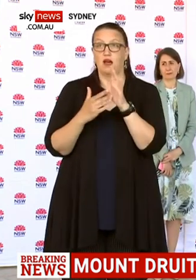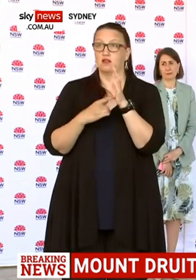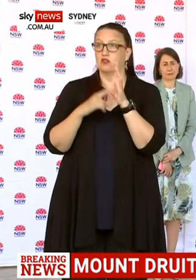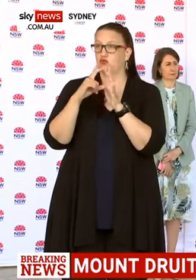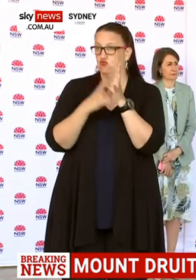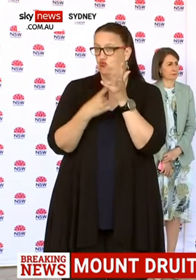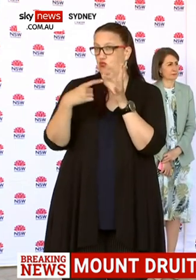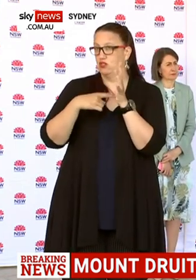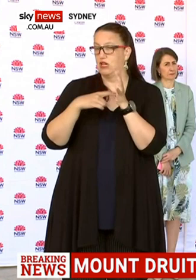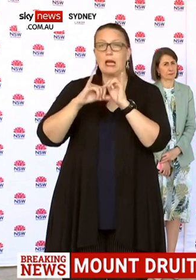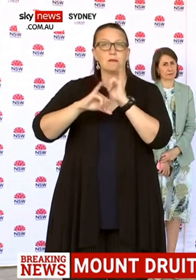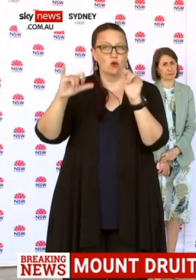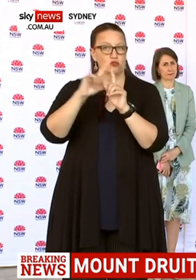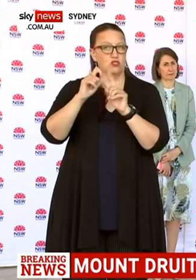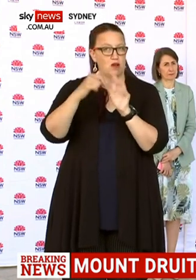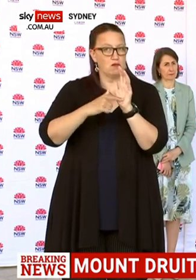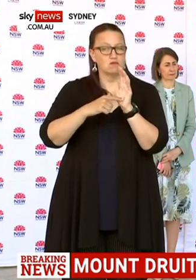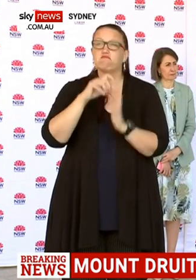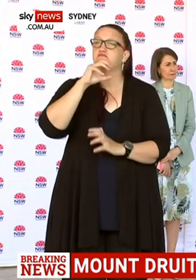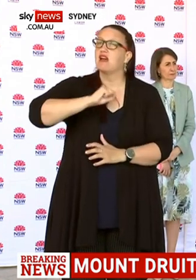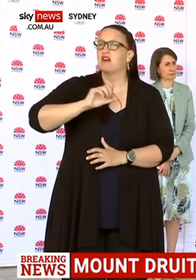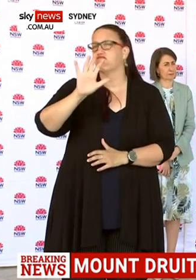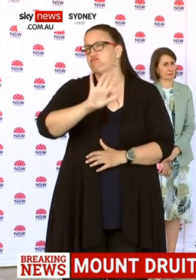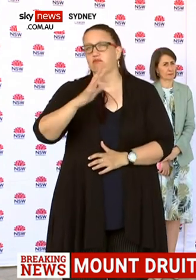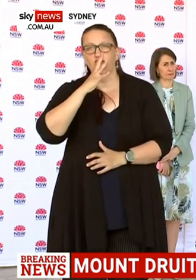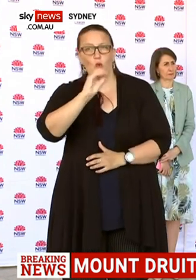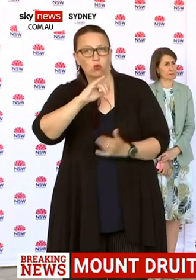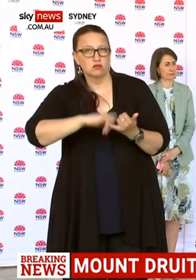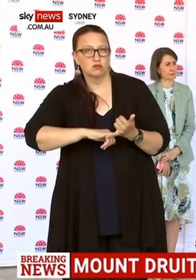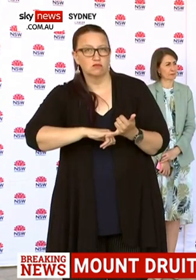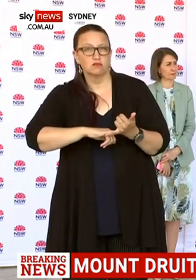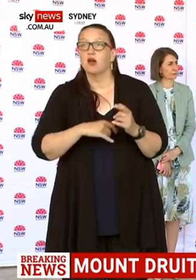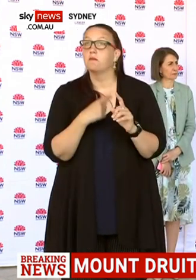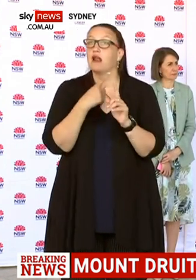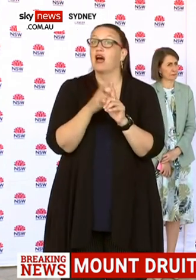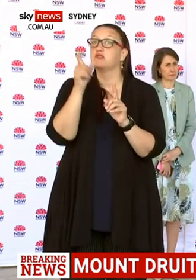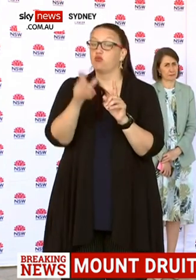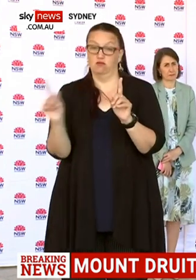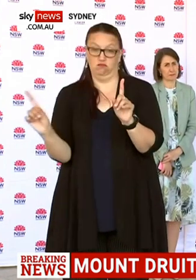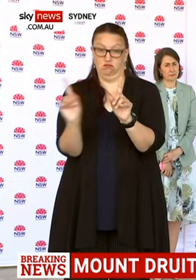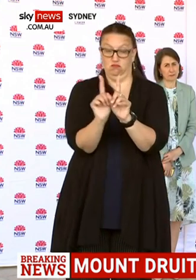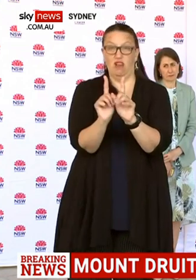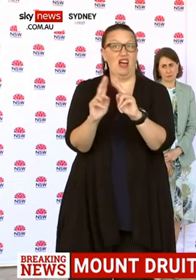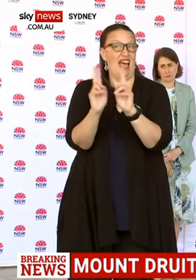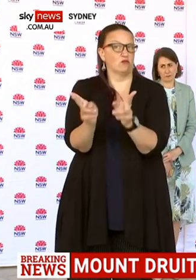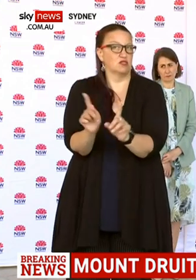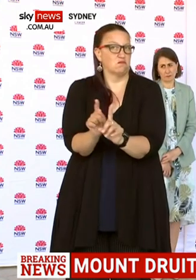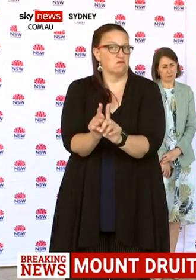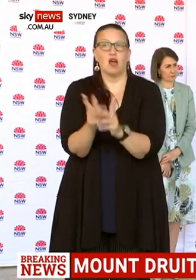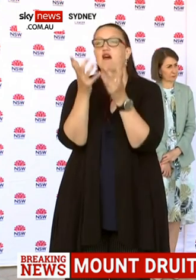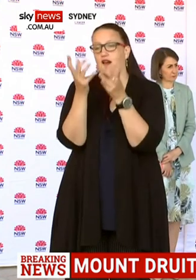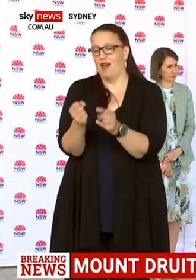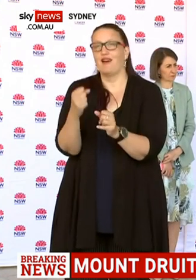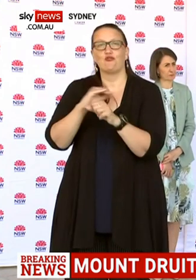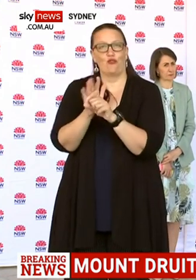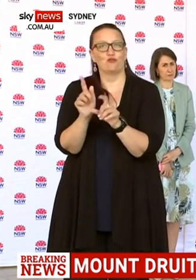gentleman in his 40s. A household contact of his, also in their 40s, has also tested positive.